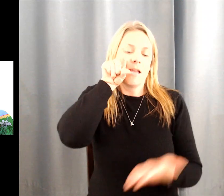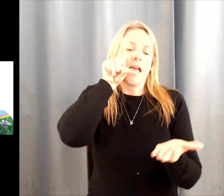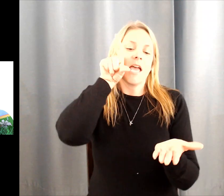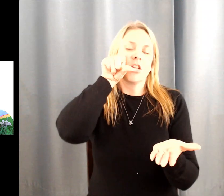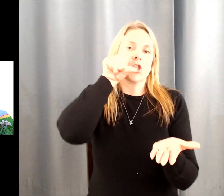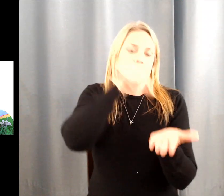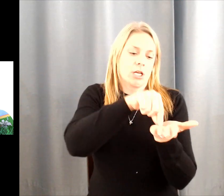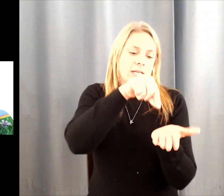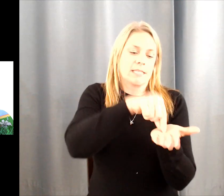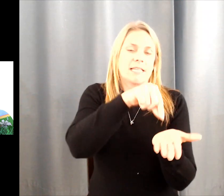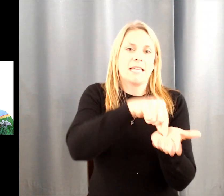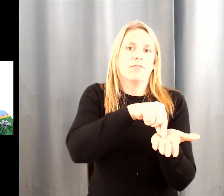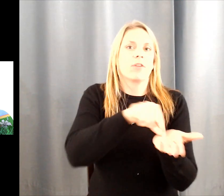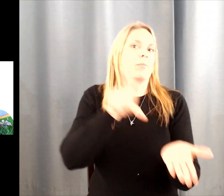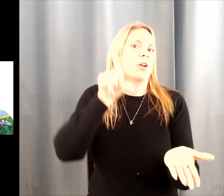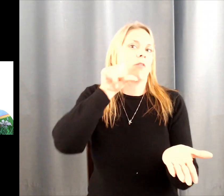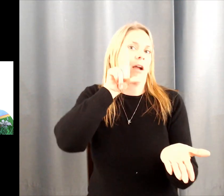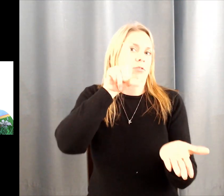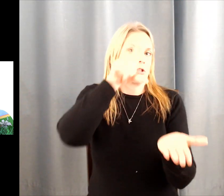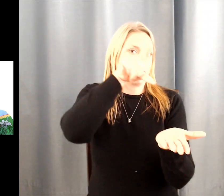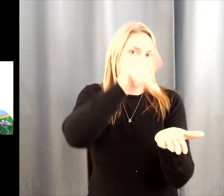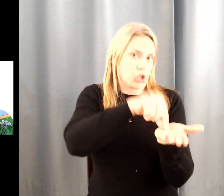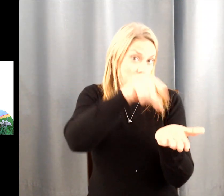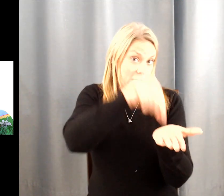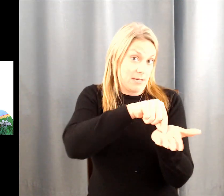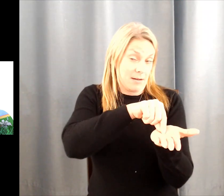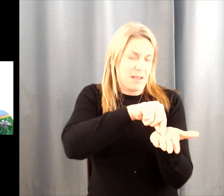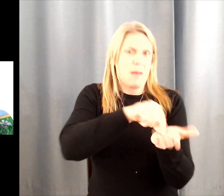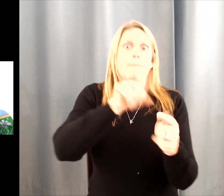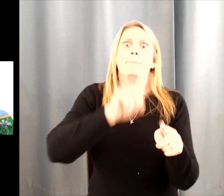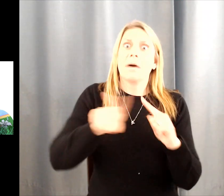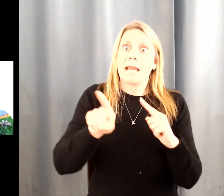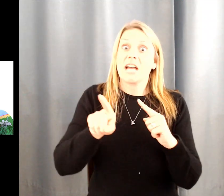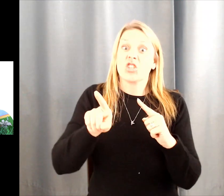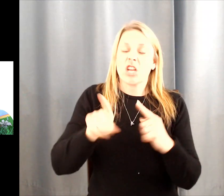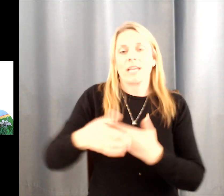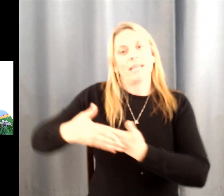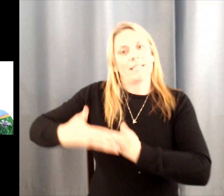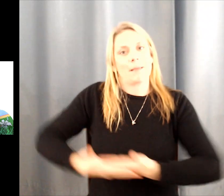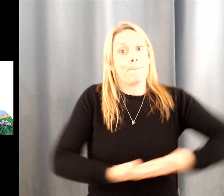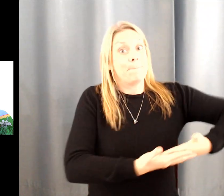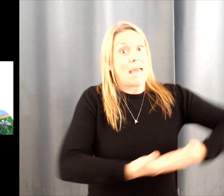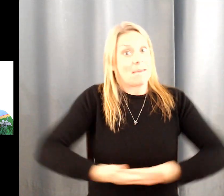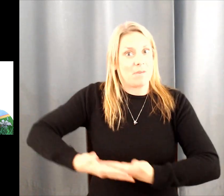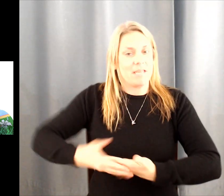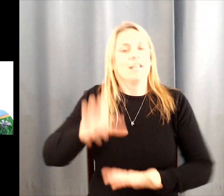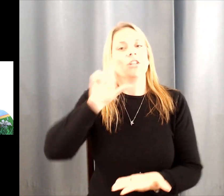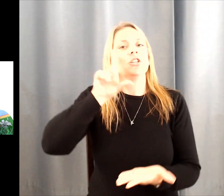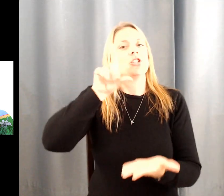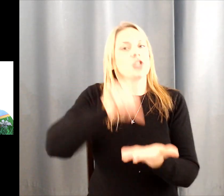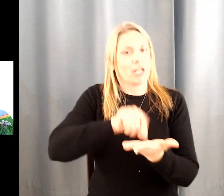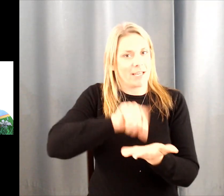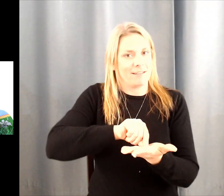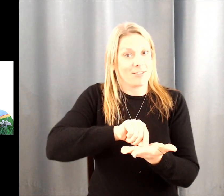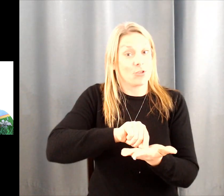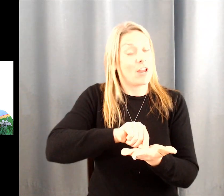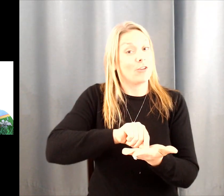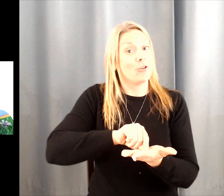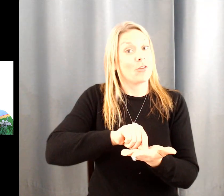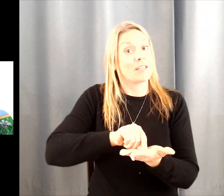and chickens eat from the ground. So chicken, but a chick is a baby chicken. So now you know the